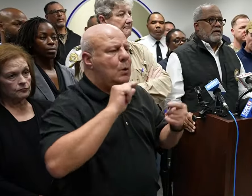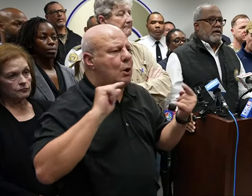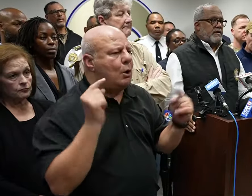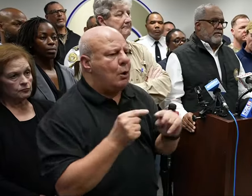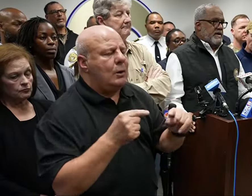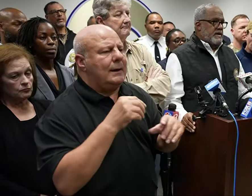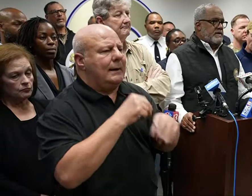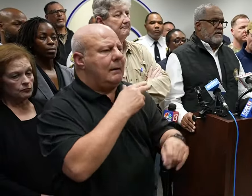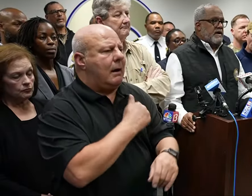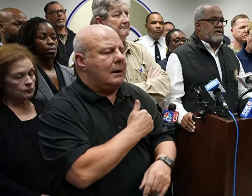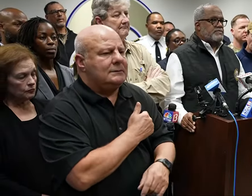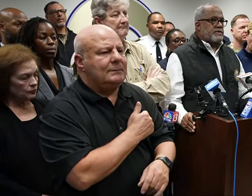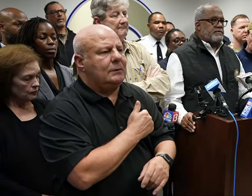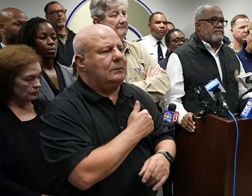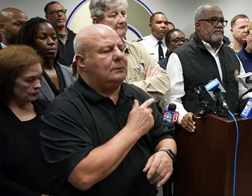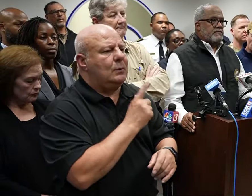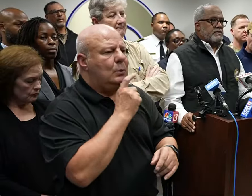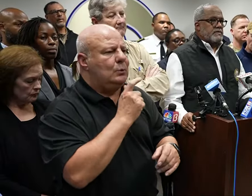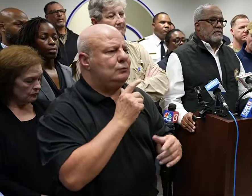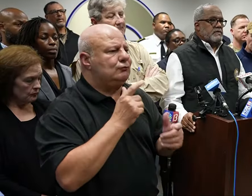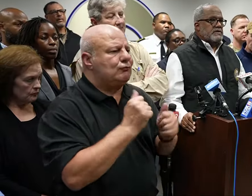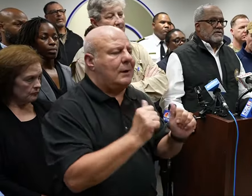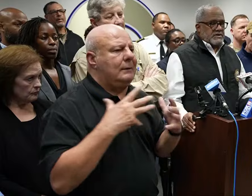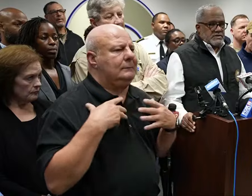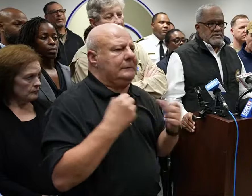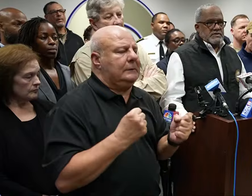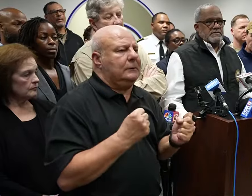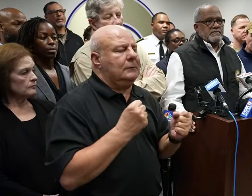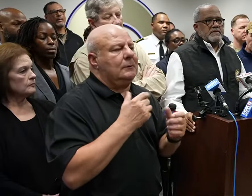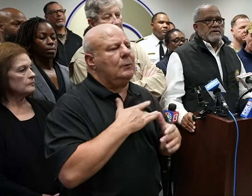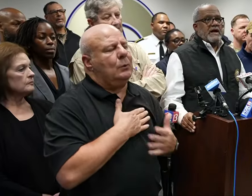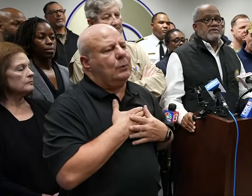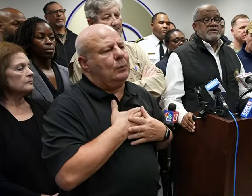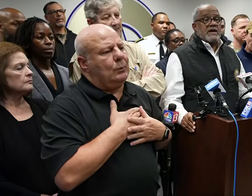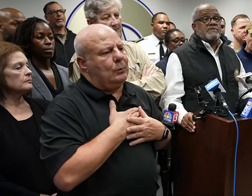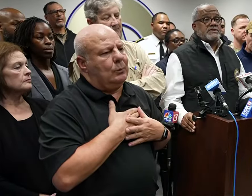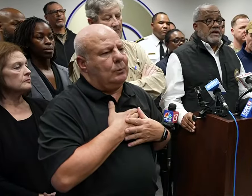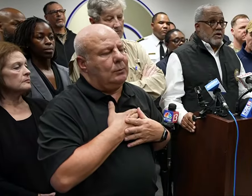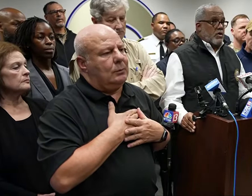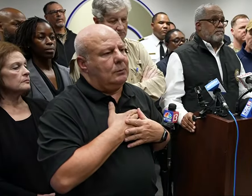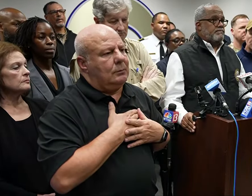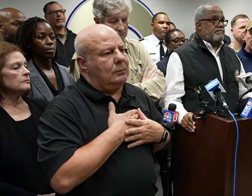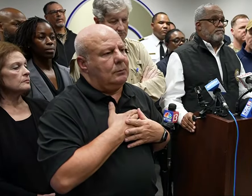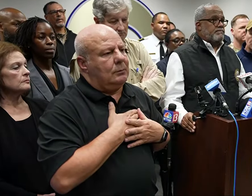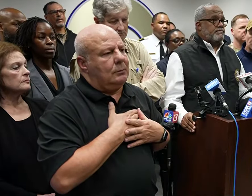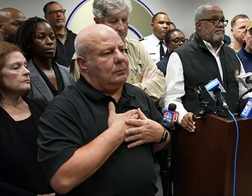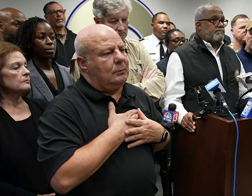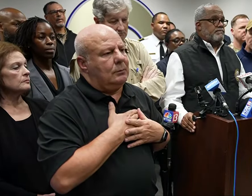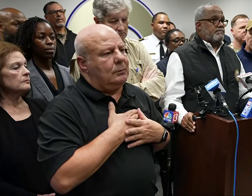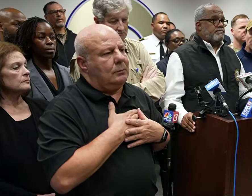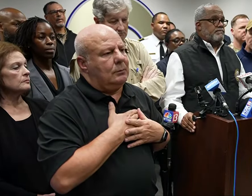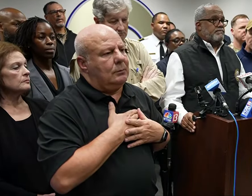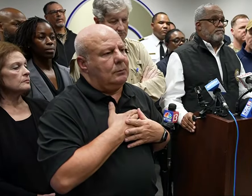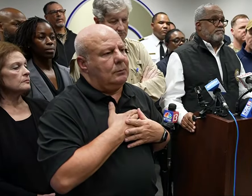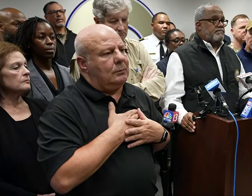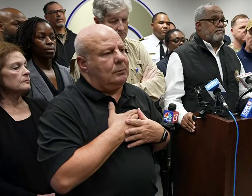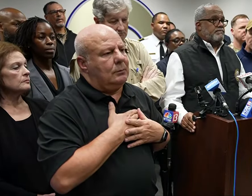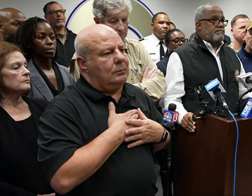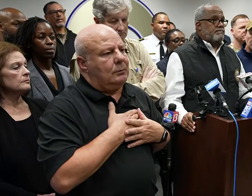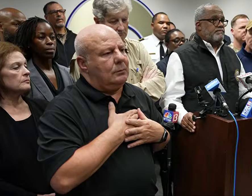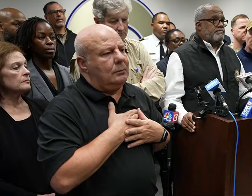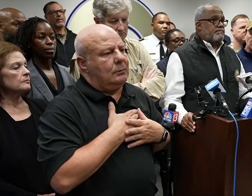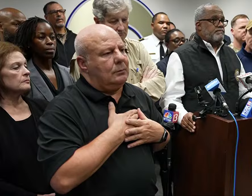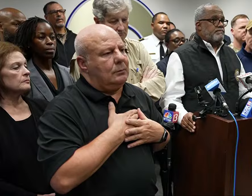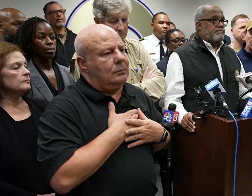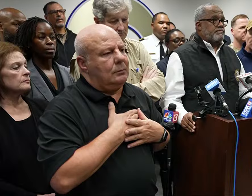and on the mend in the hospital. Citizens, now is the time to stay calm, to be vigilant.